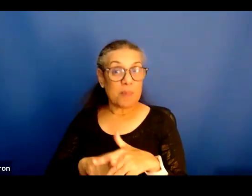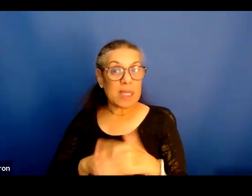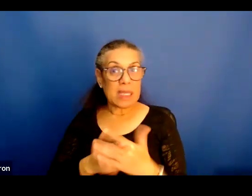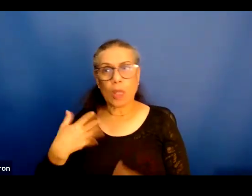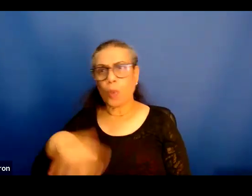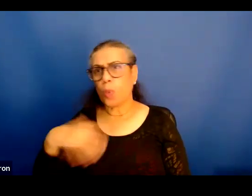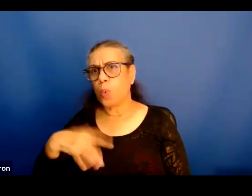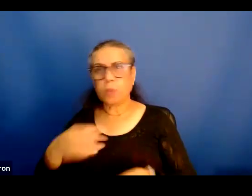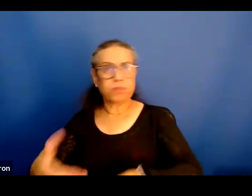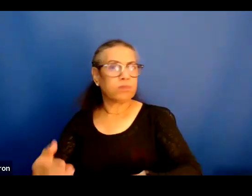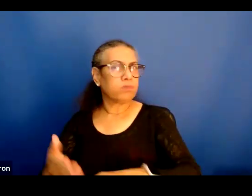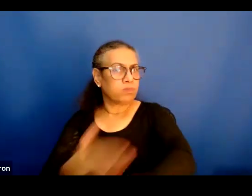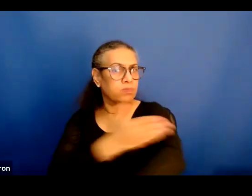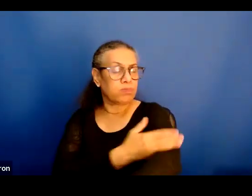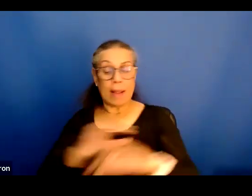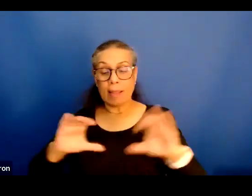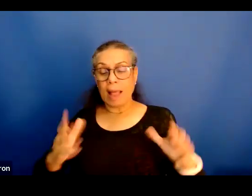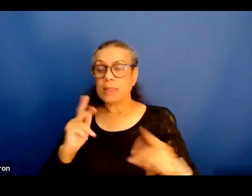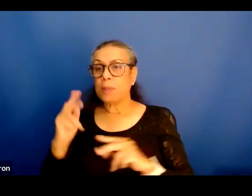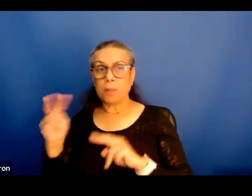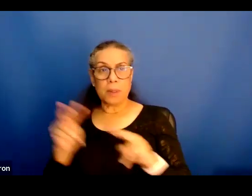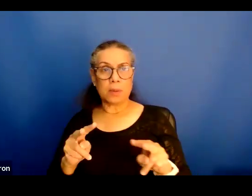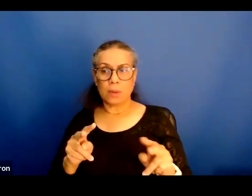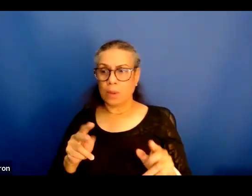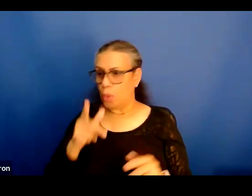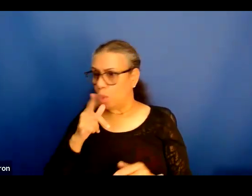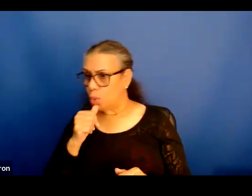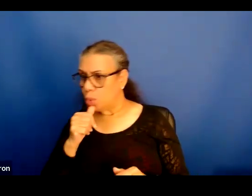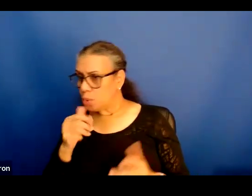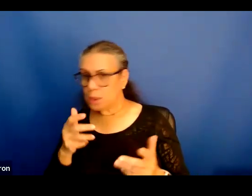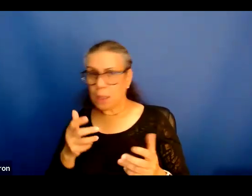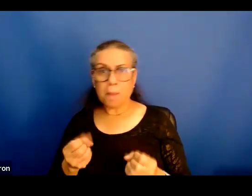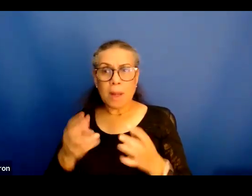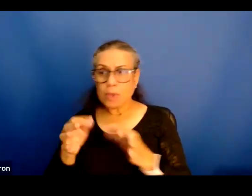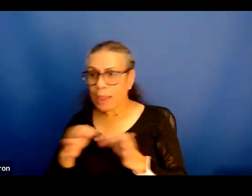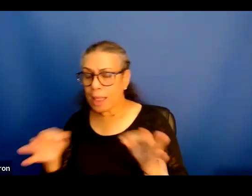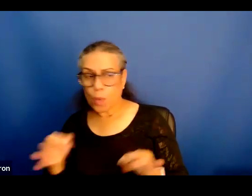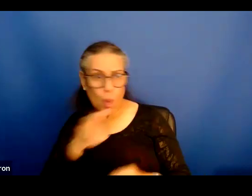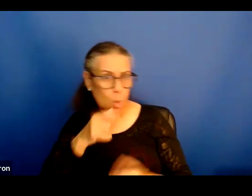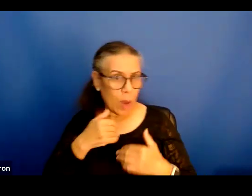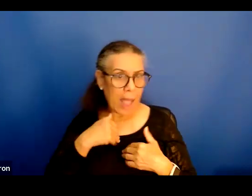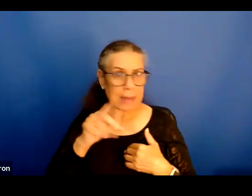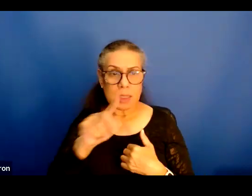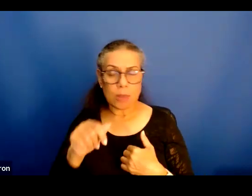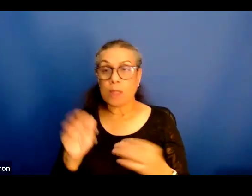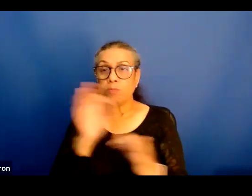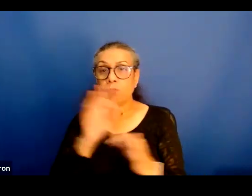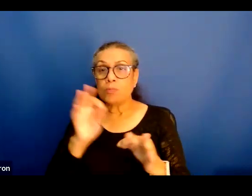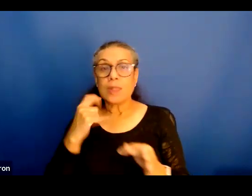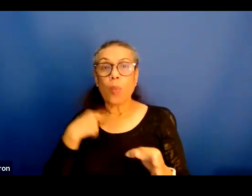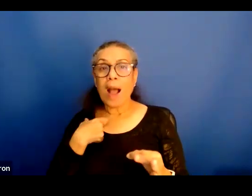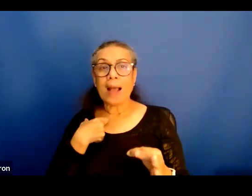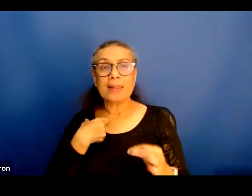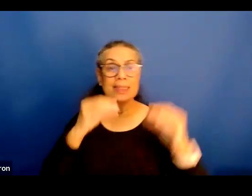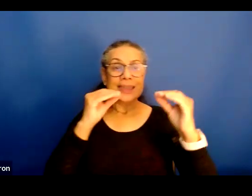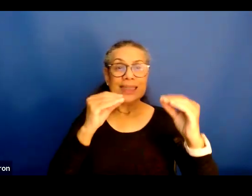powerful. In our classrooms today, visitors cannot distinguish who's a multilingual learner or a student with disability because instruction is so well